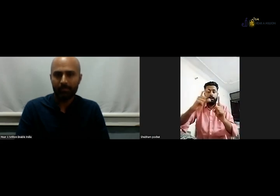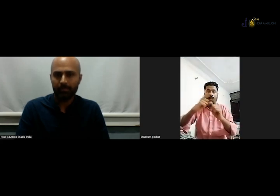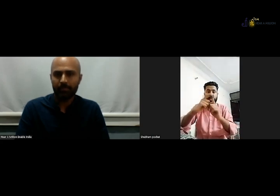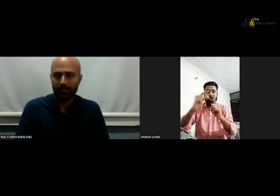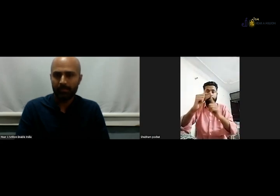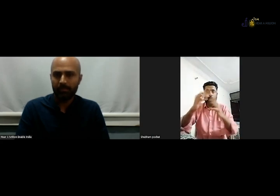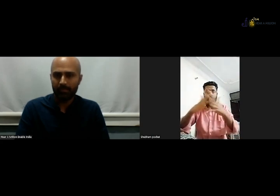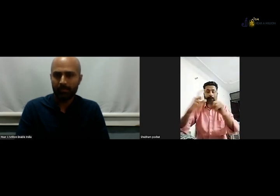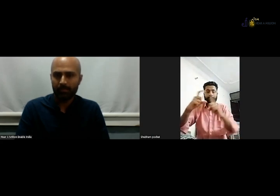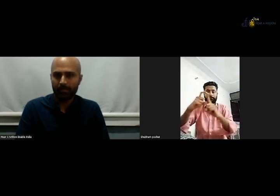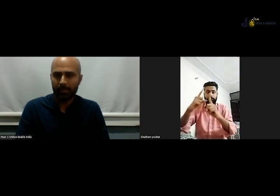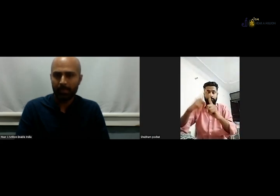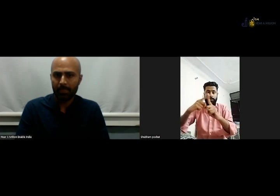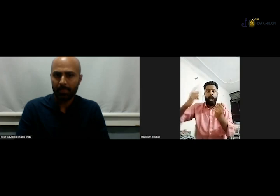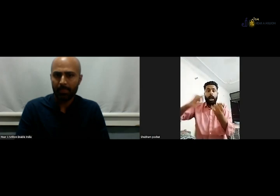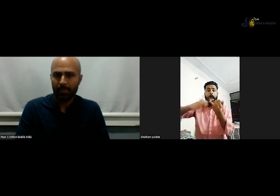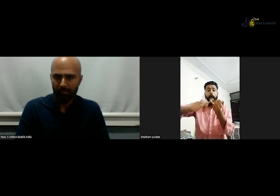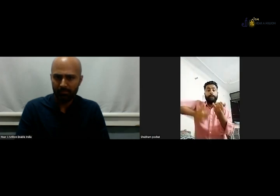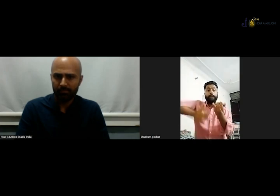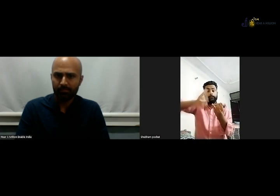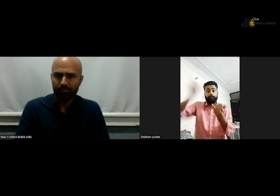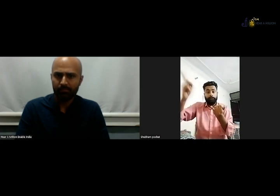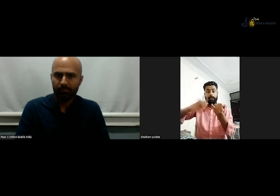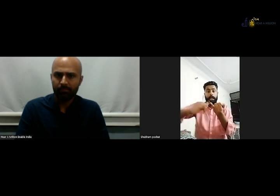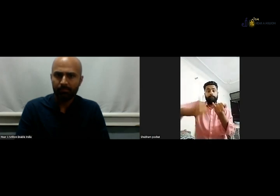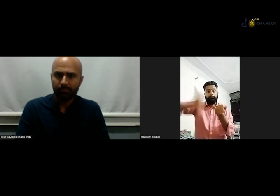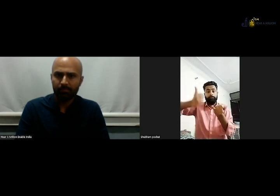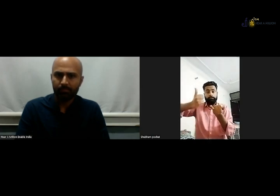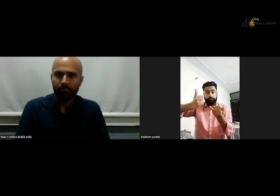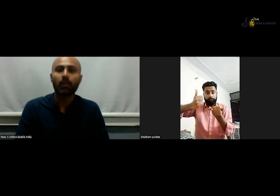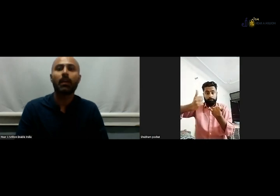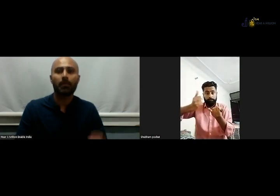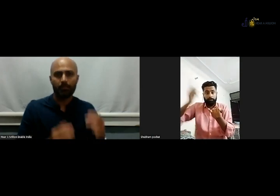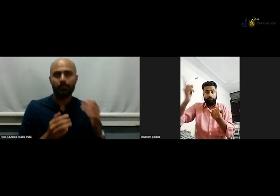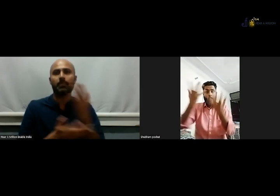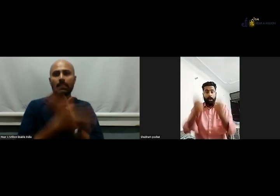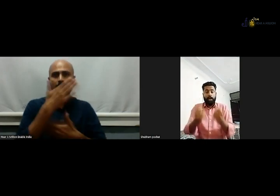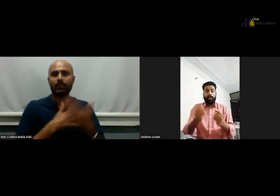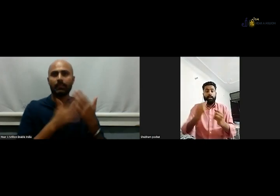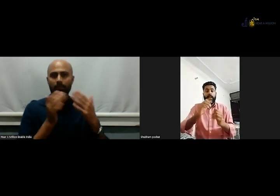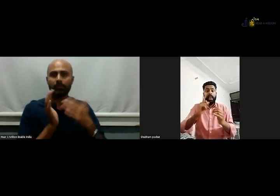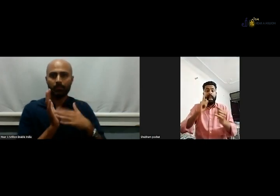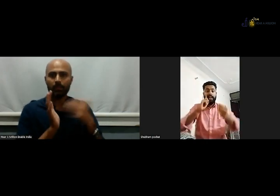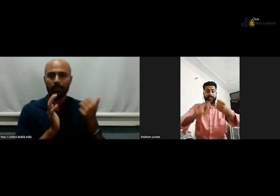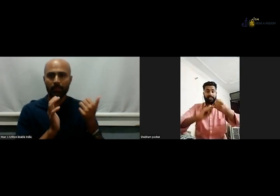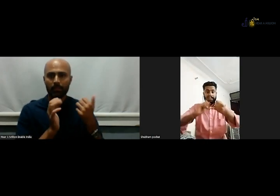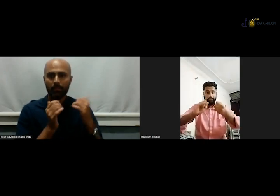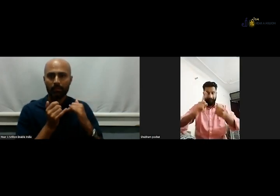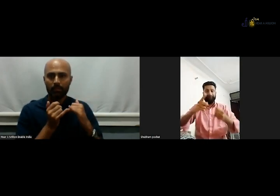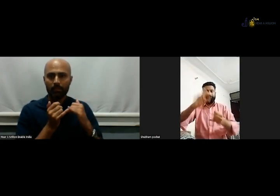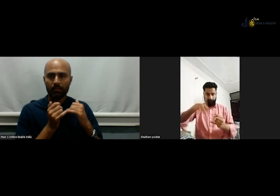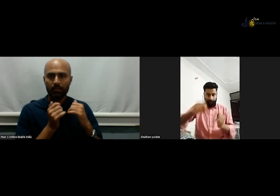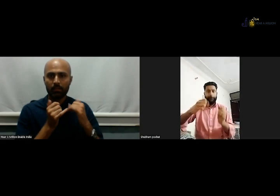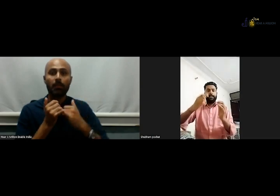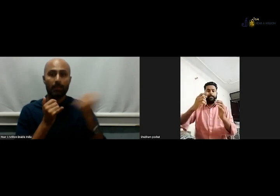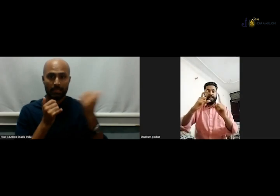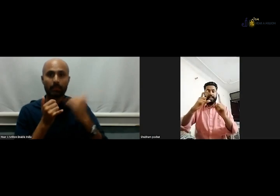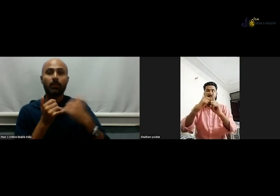1st Feb, we have a DPWD, the secretary of the DPWD came to our